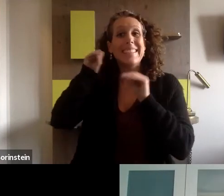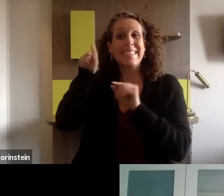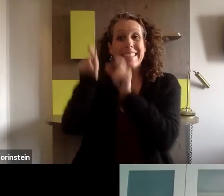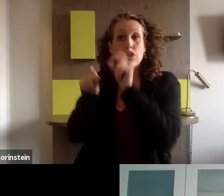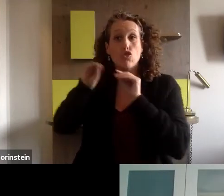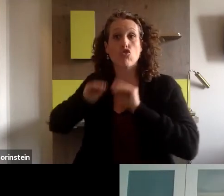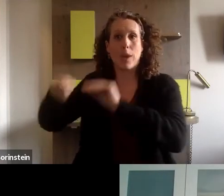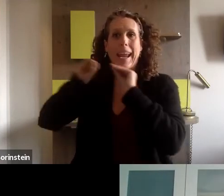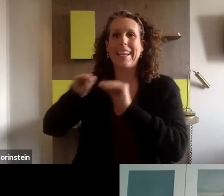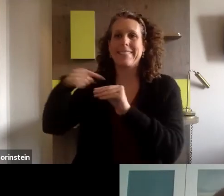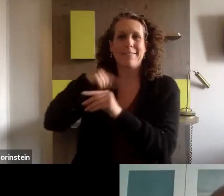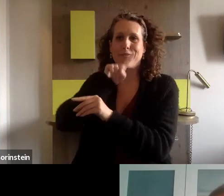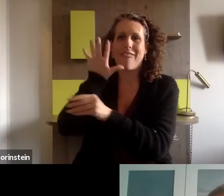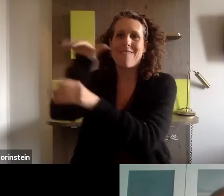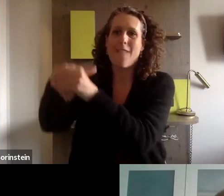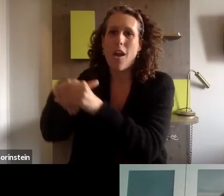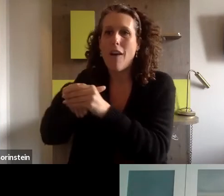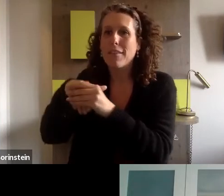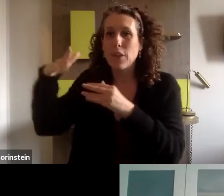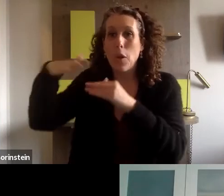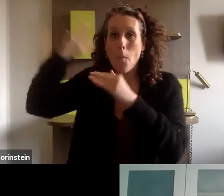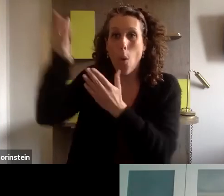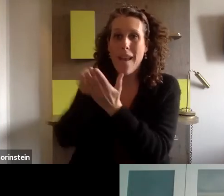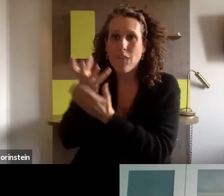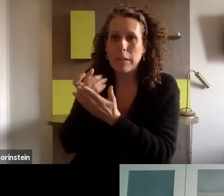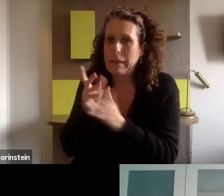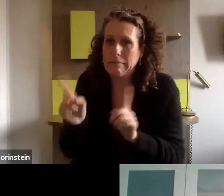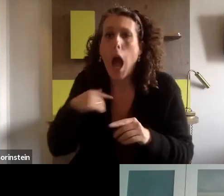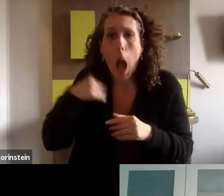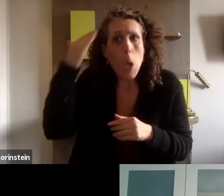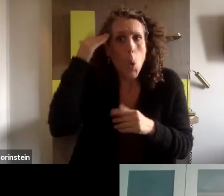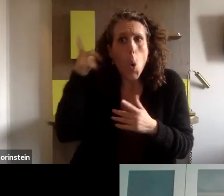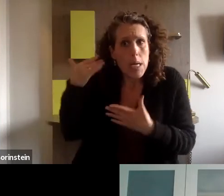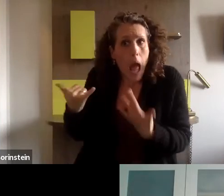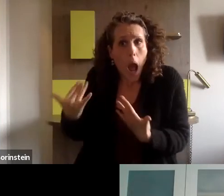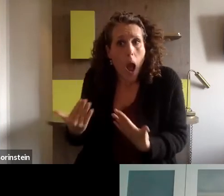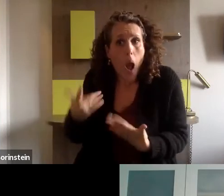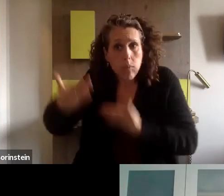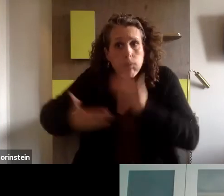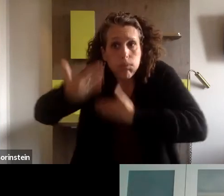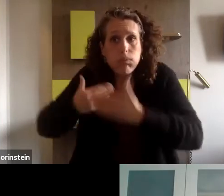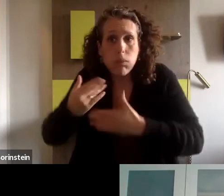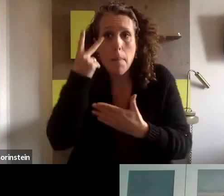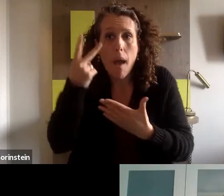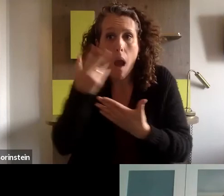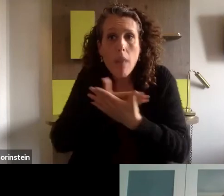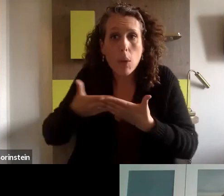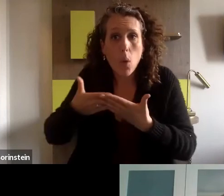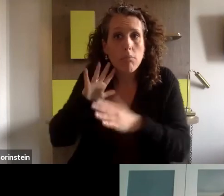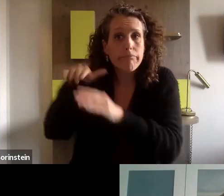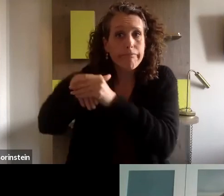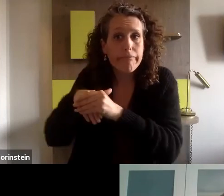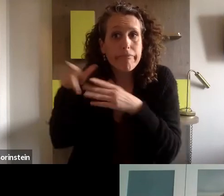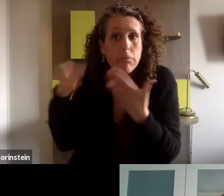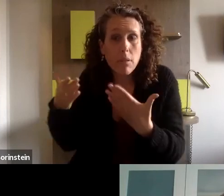details. Okay. But there are definitely developments working on bilingual approaches to use